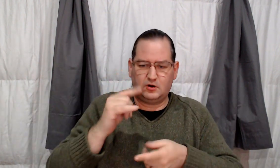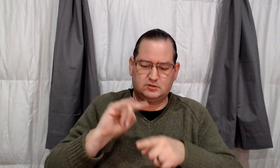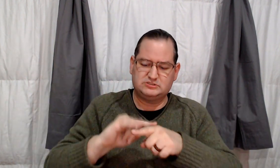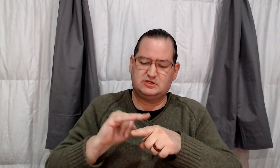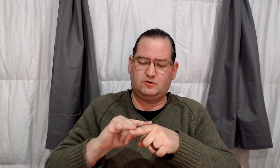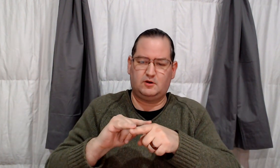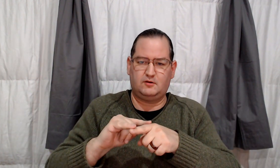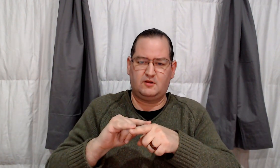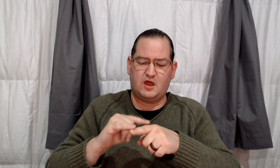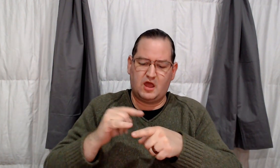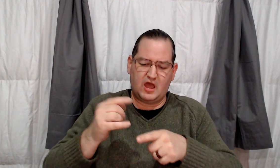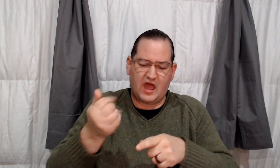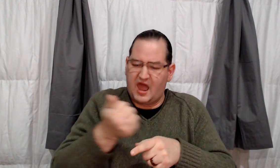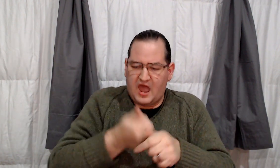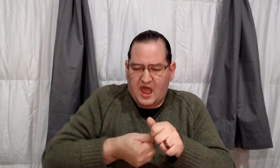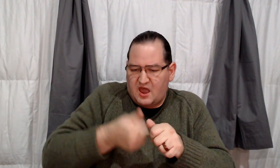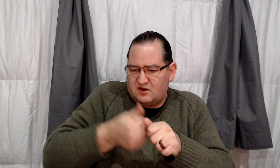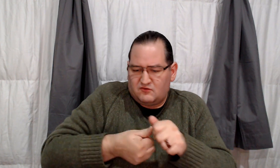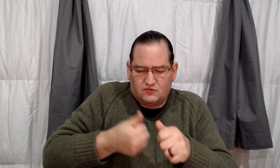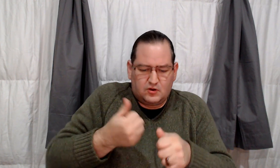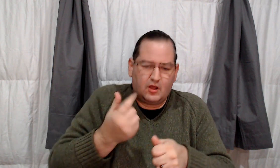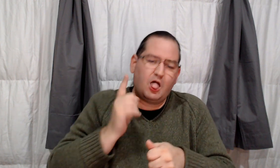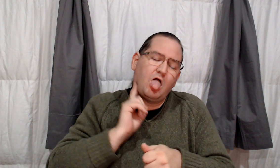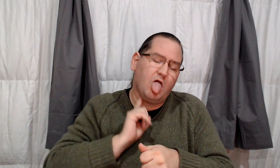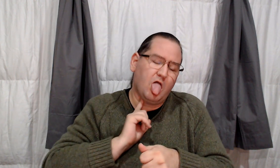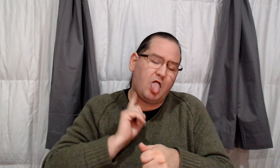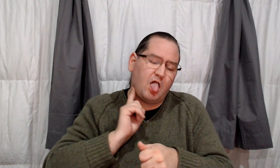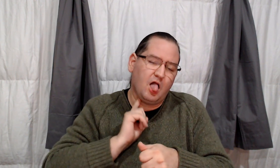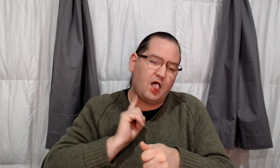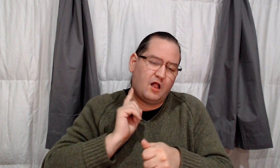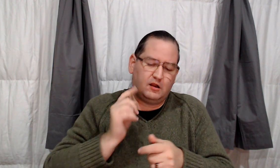of any desire is in the centre of that target.